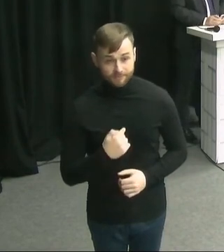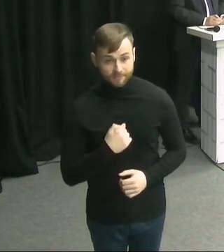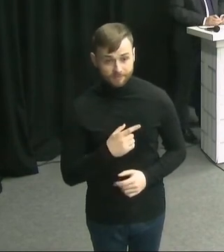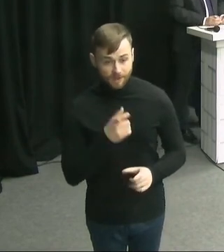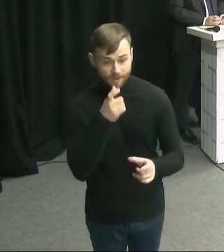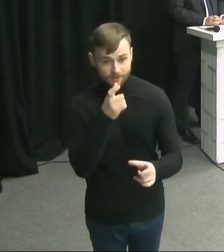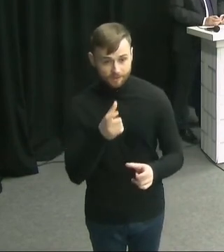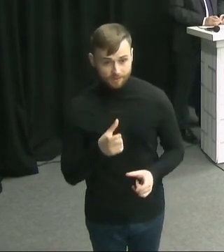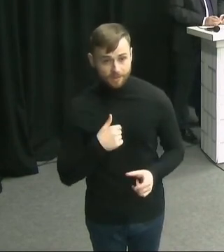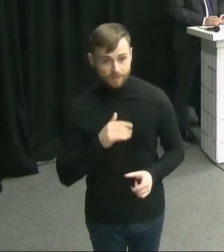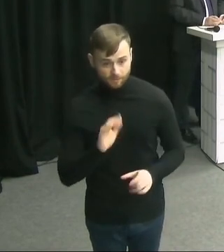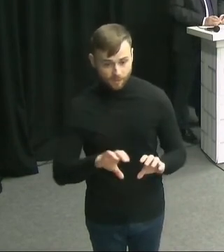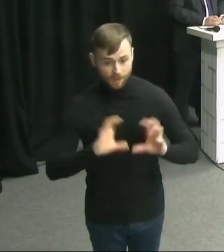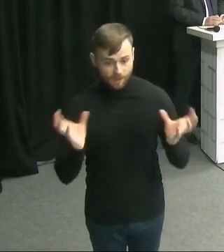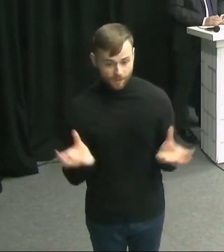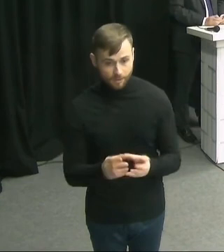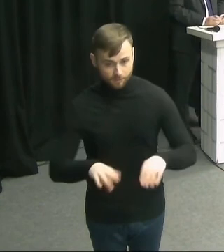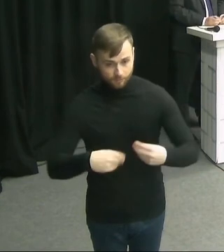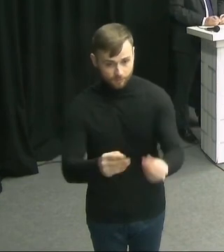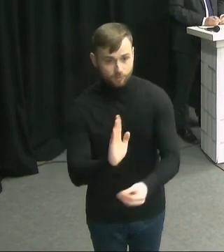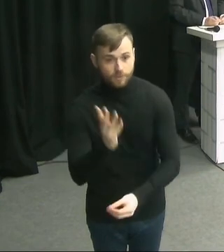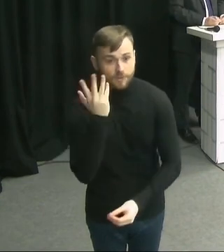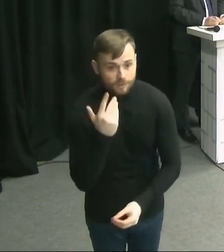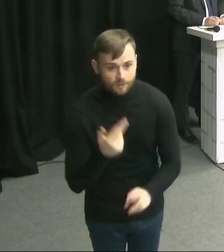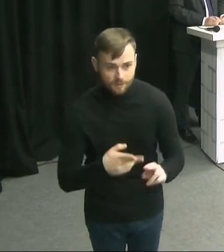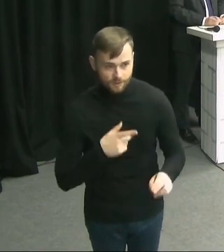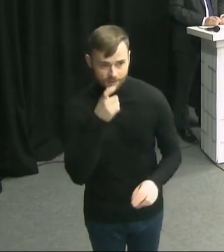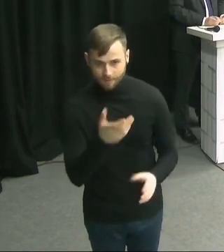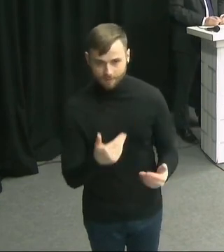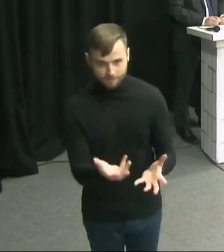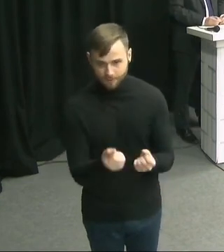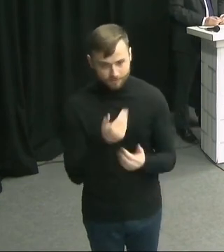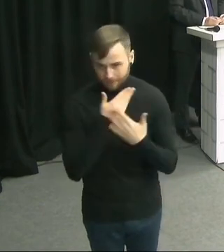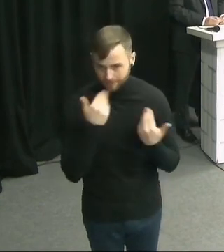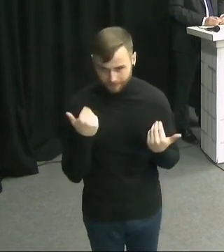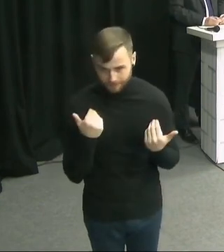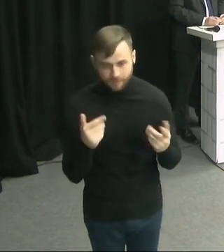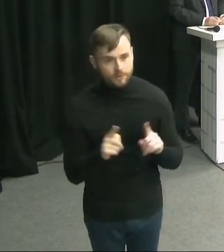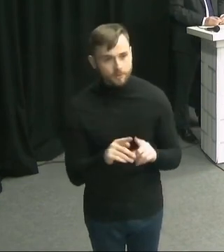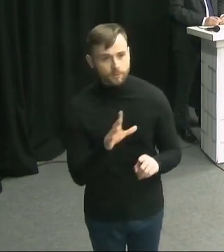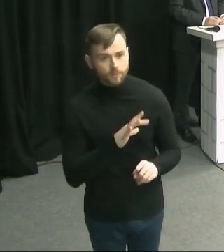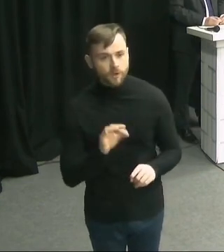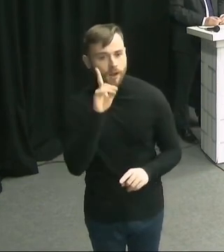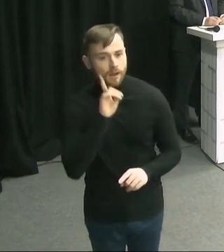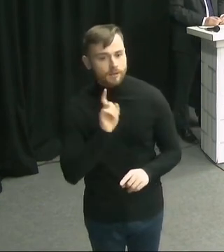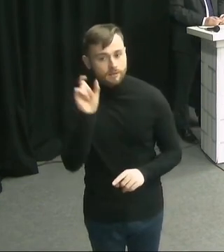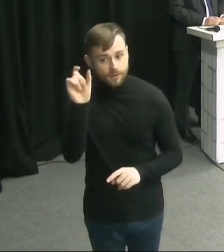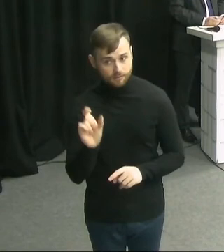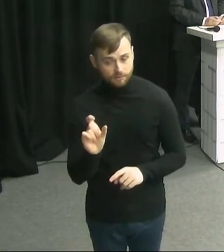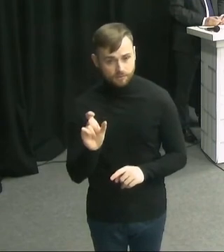I received a question about when will I return the ball. I didn't take any.